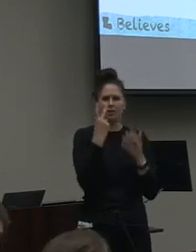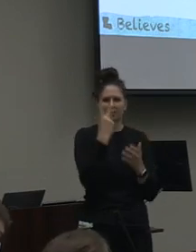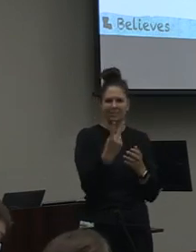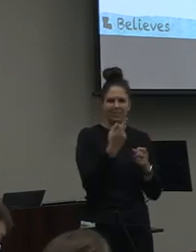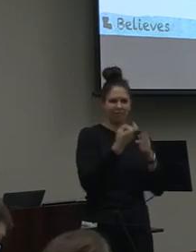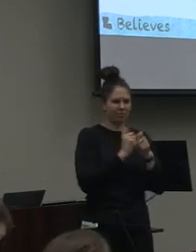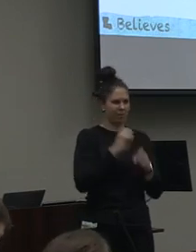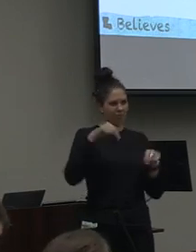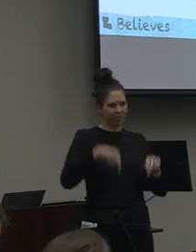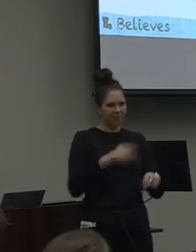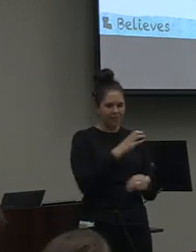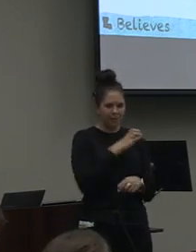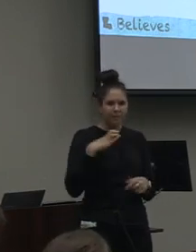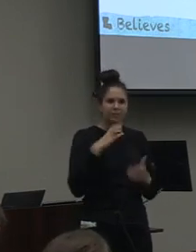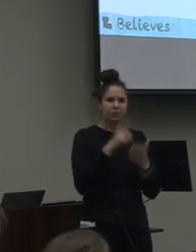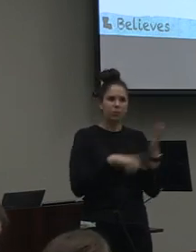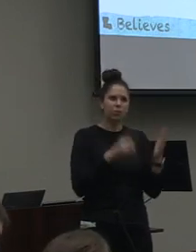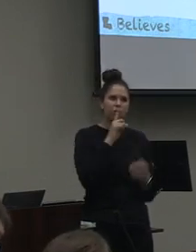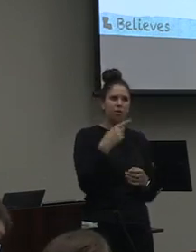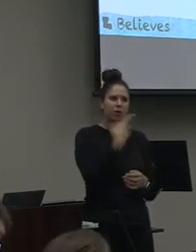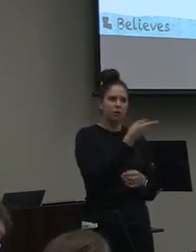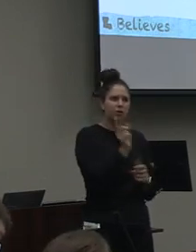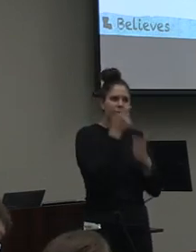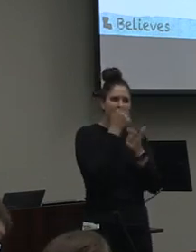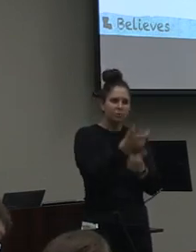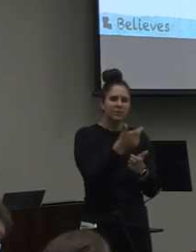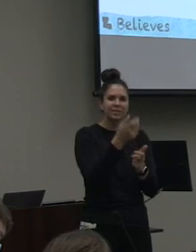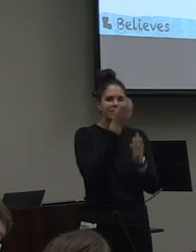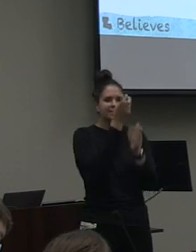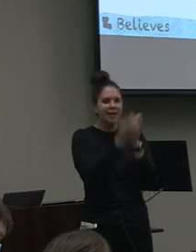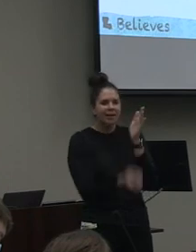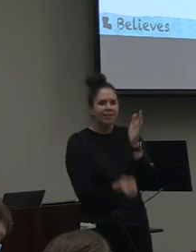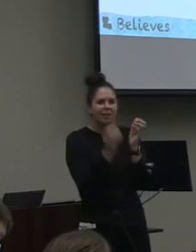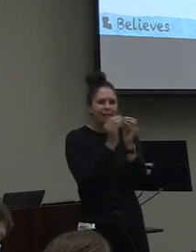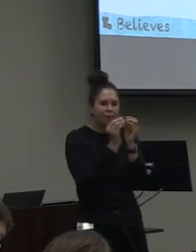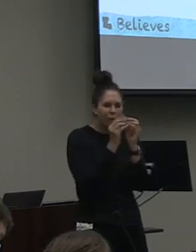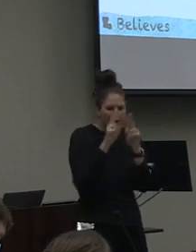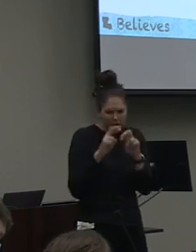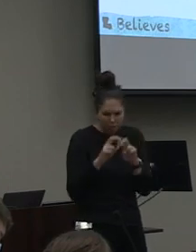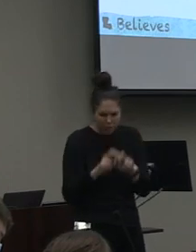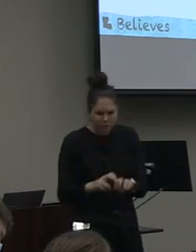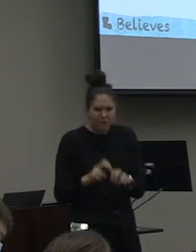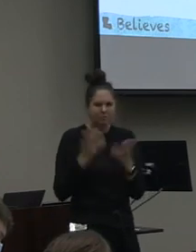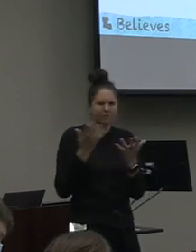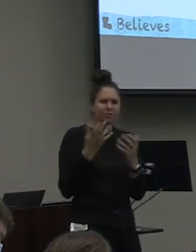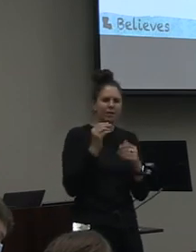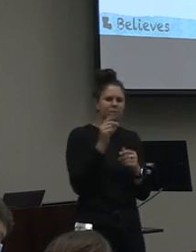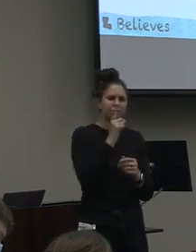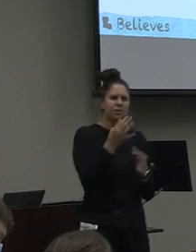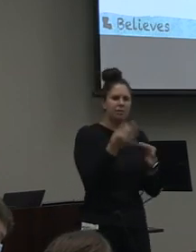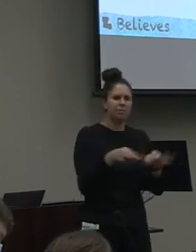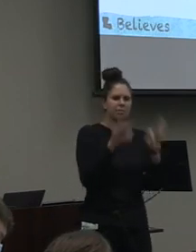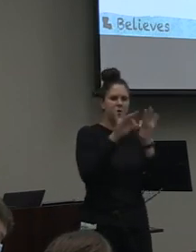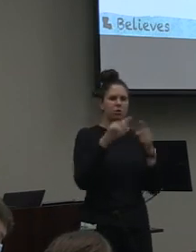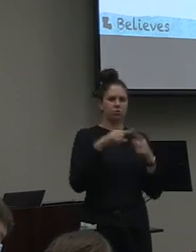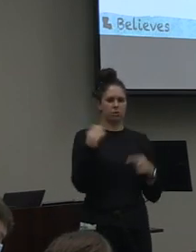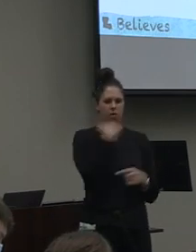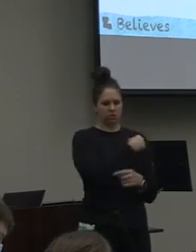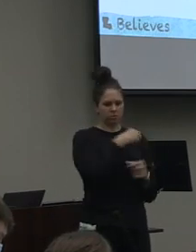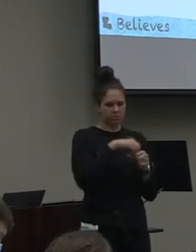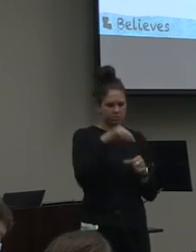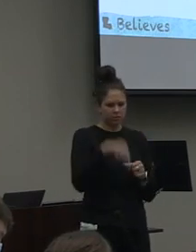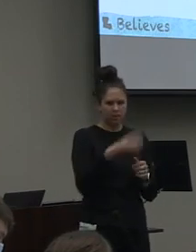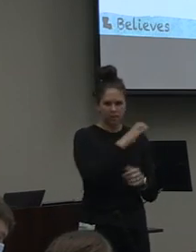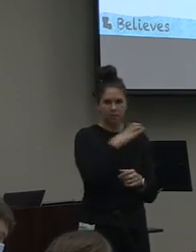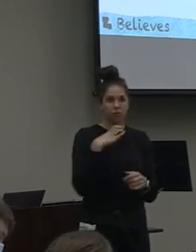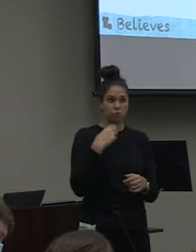out of this commission. What are you interested in diving a little more into? And it's really important to us in this commission.